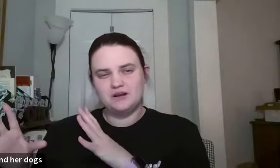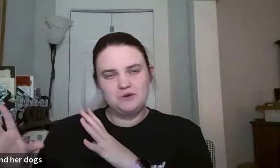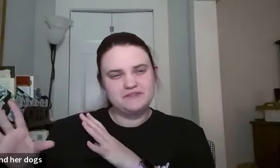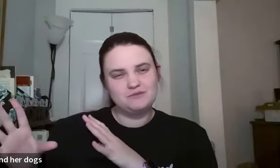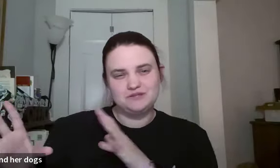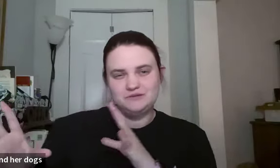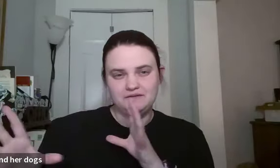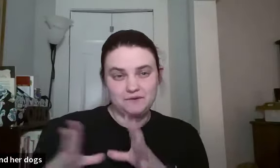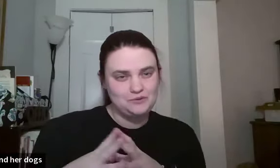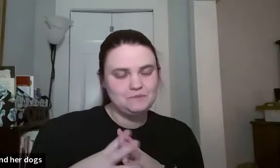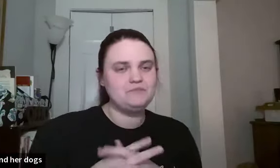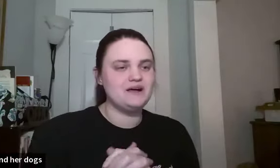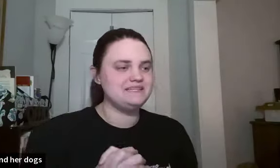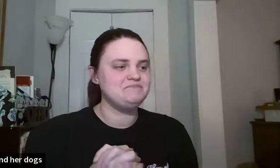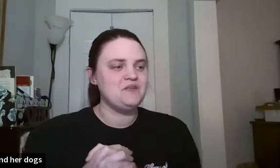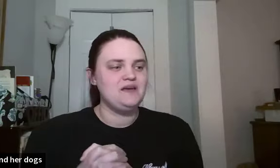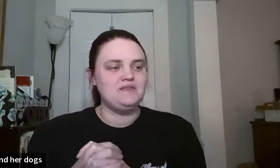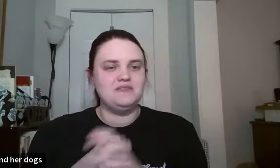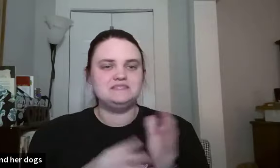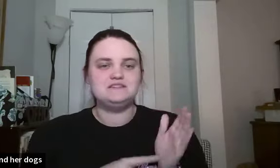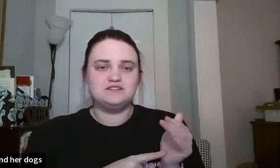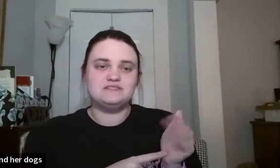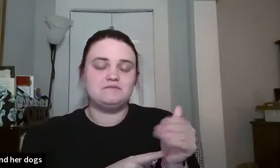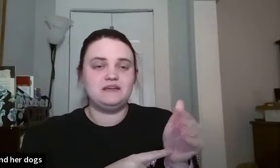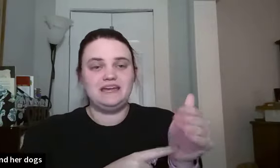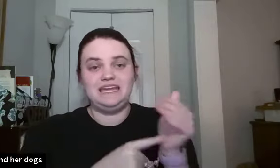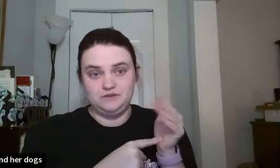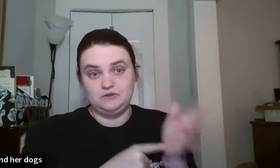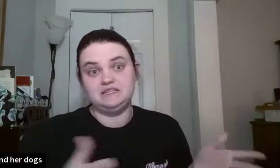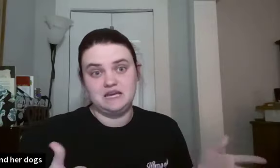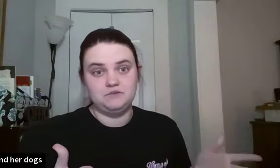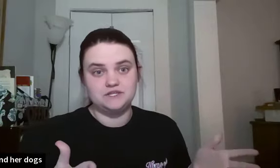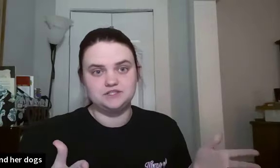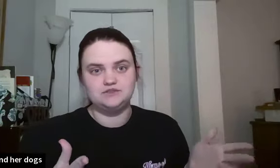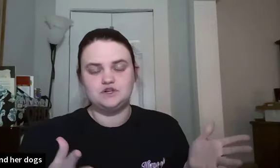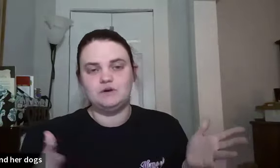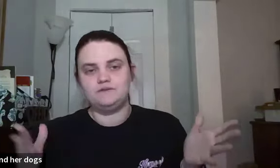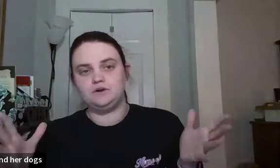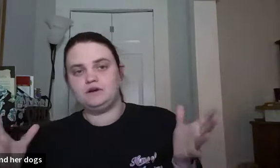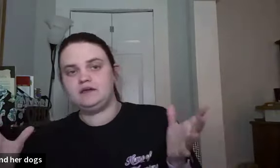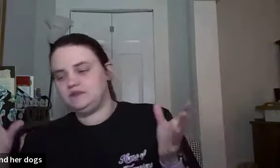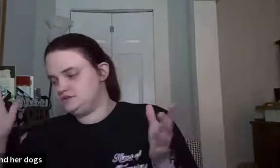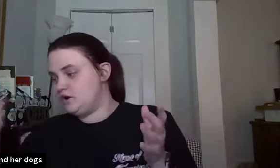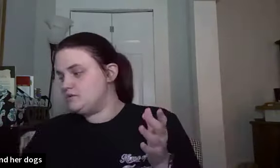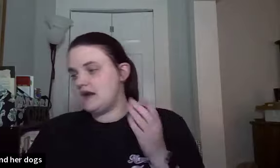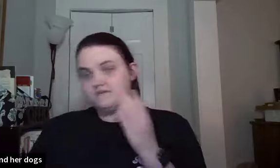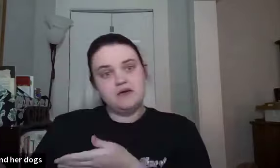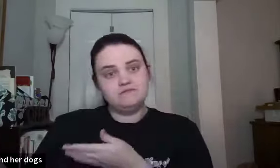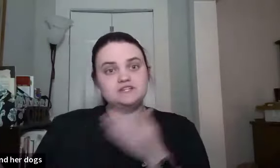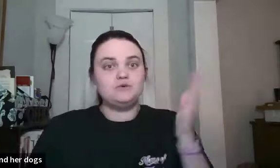more about this when we do like food, but this is also the sign for like if you eat a type of fish. So if I have a pet fish